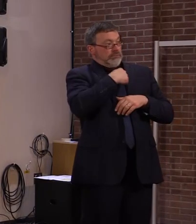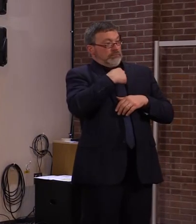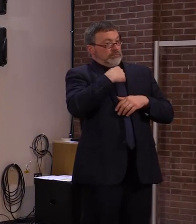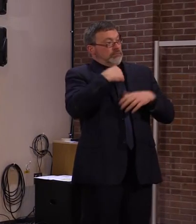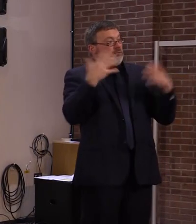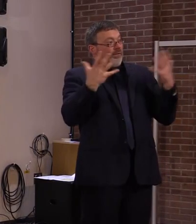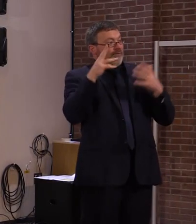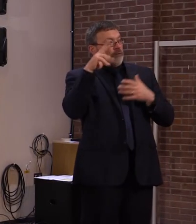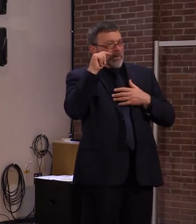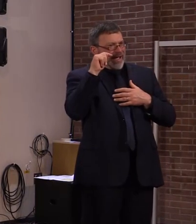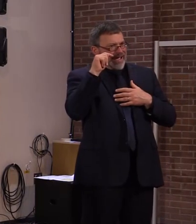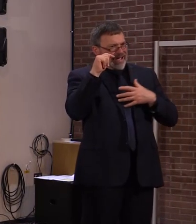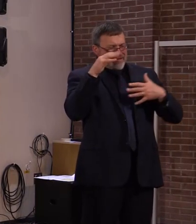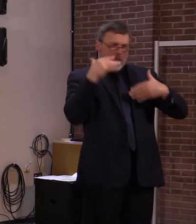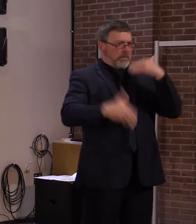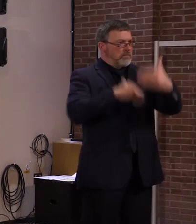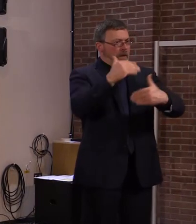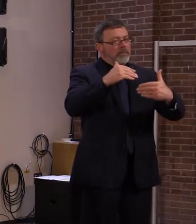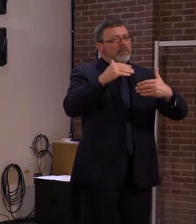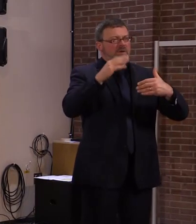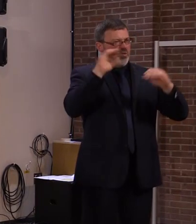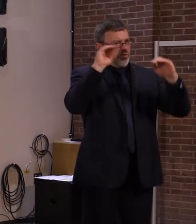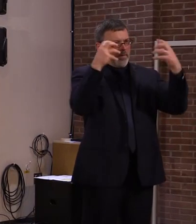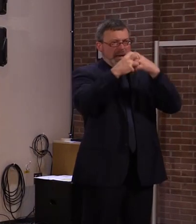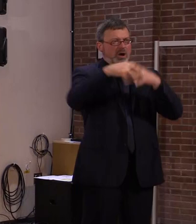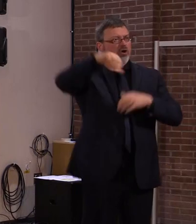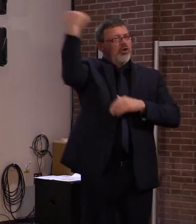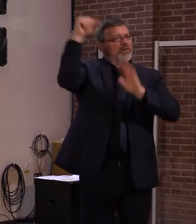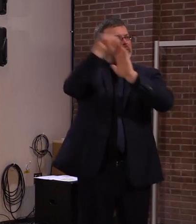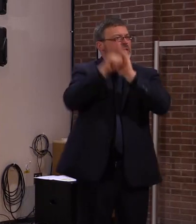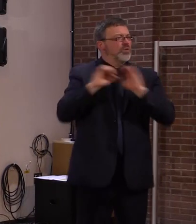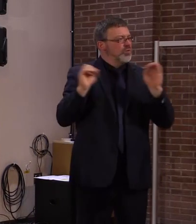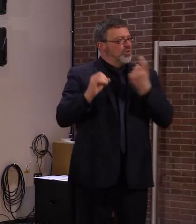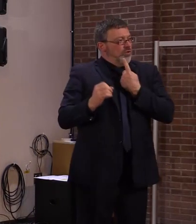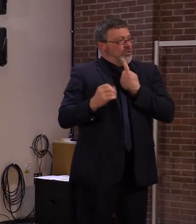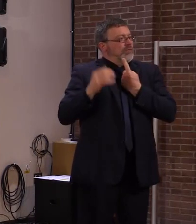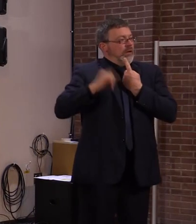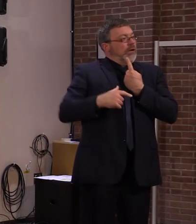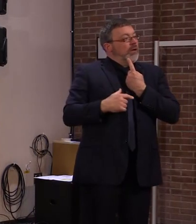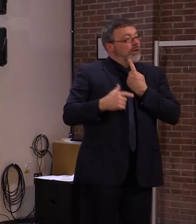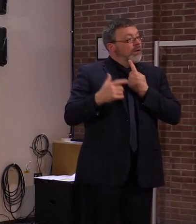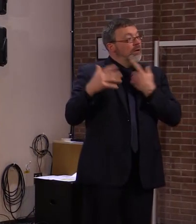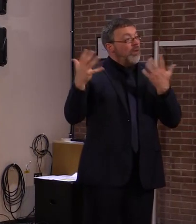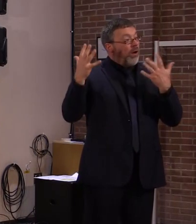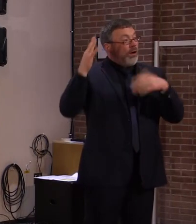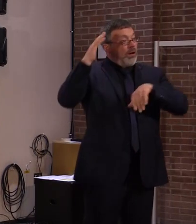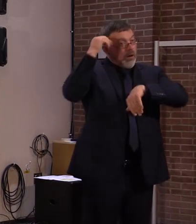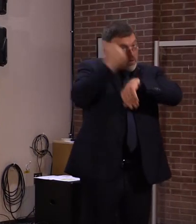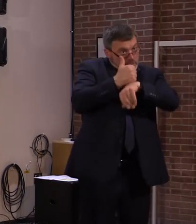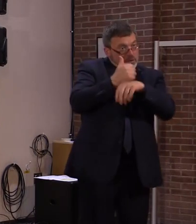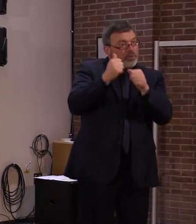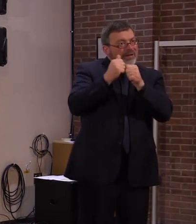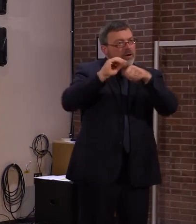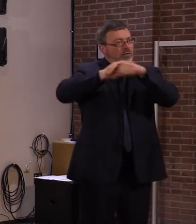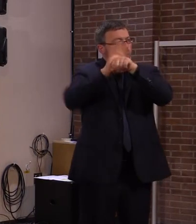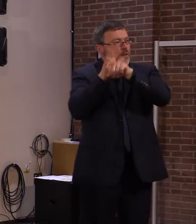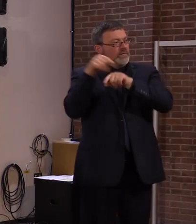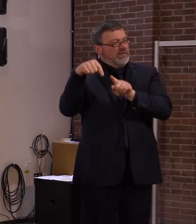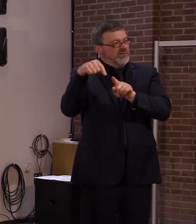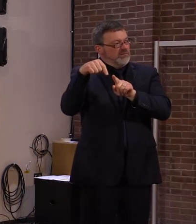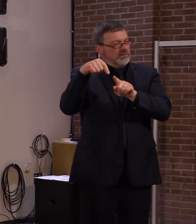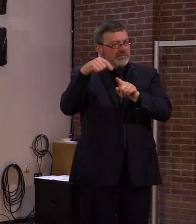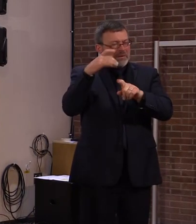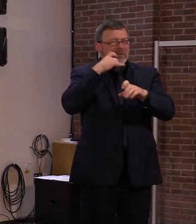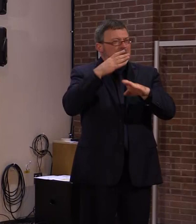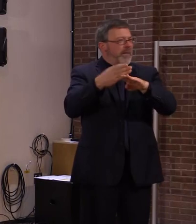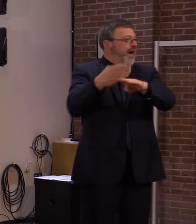did. We brought people in during the first start of the pandemic, before vaccines, before anything